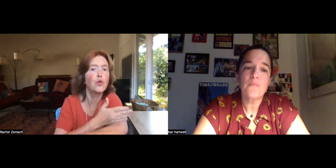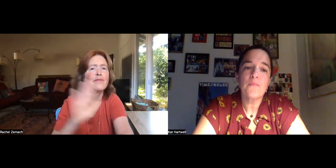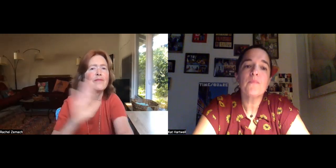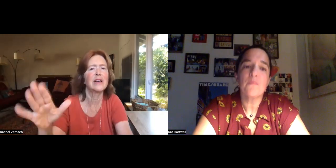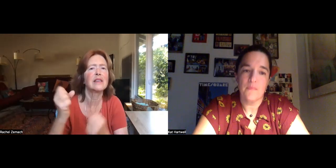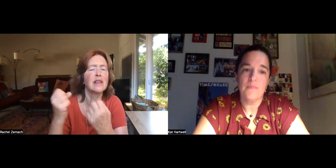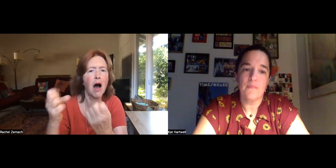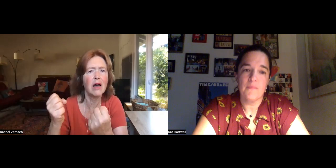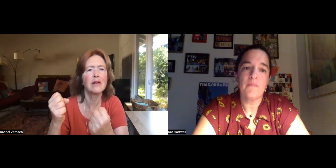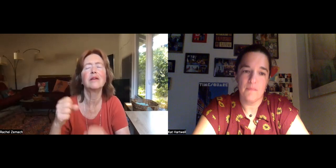improve his son.